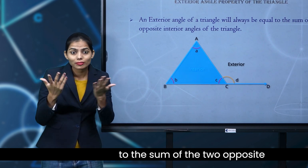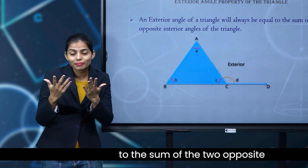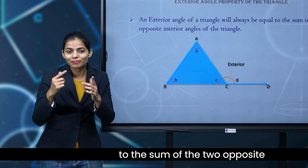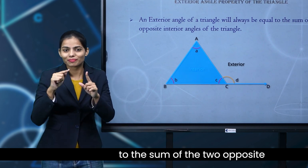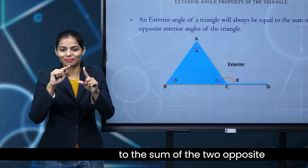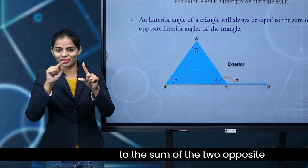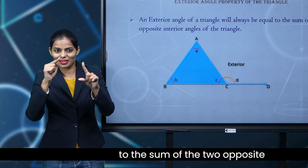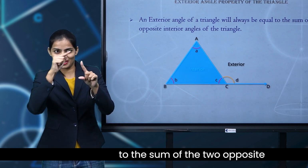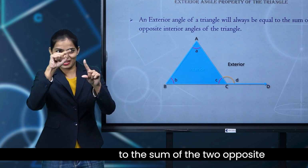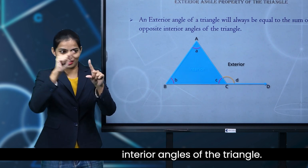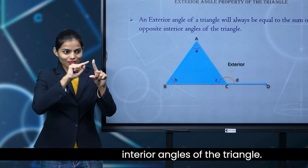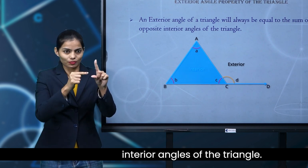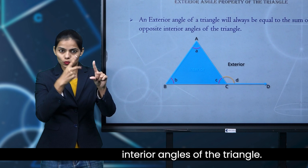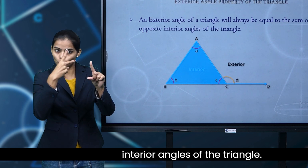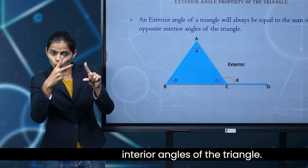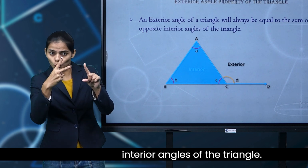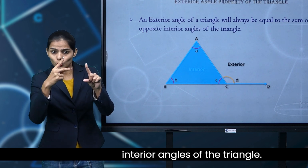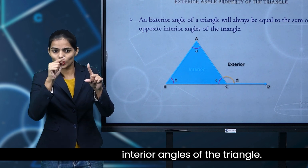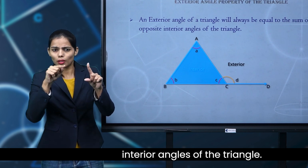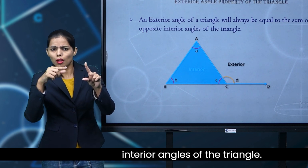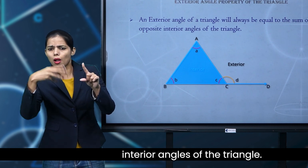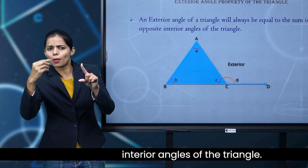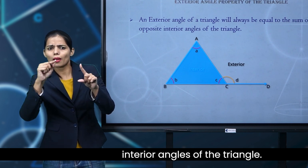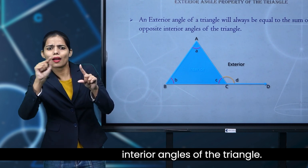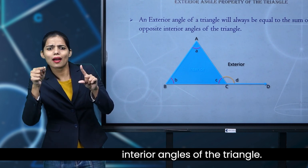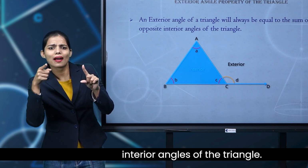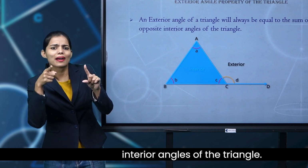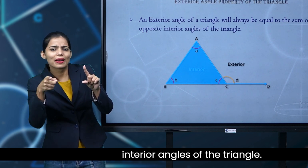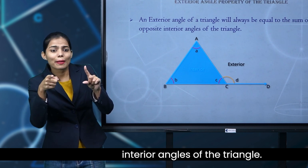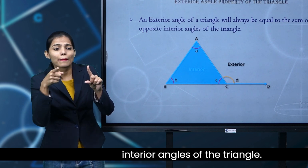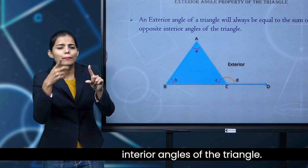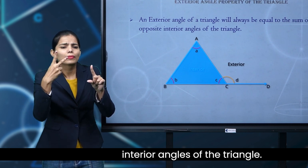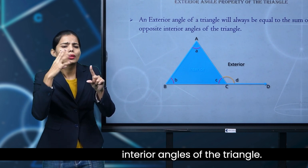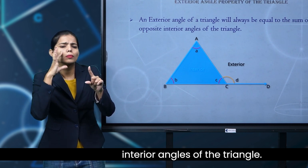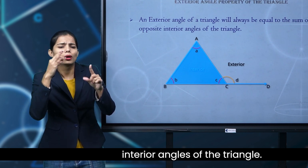two opposite interior angles of the triangle.